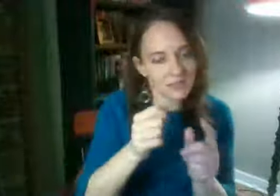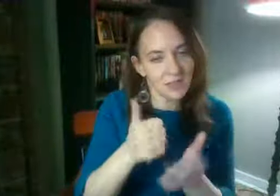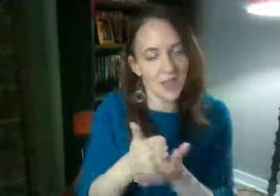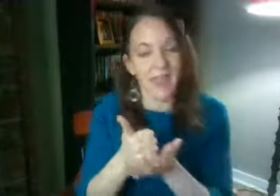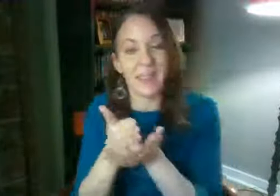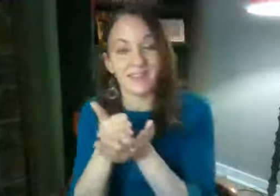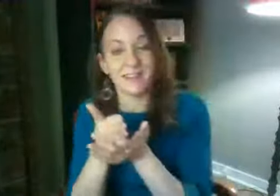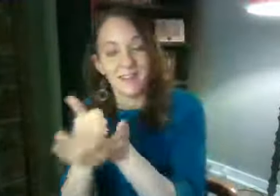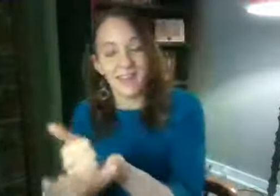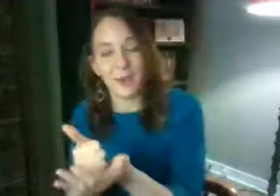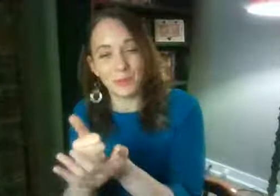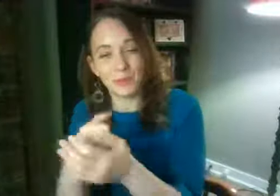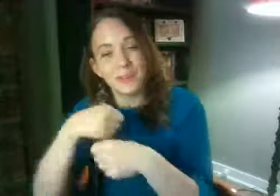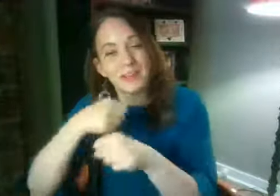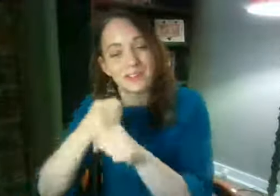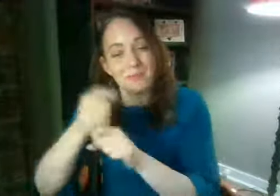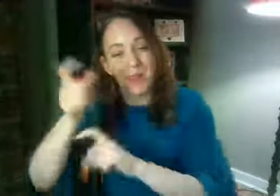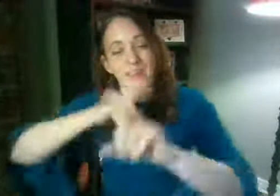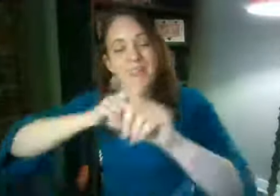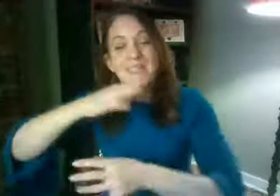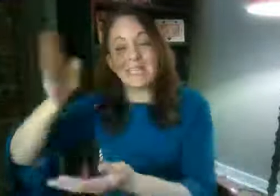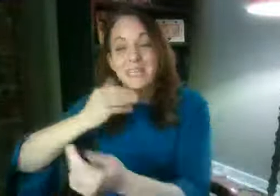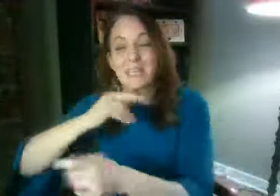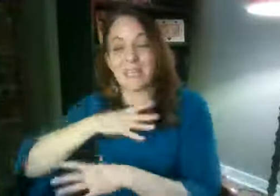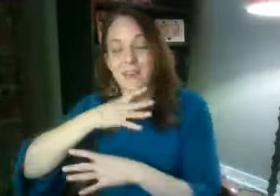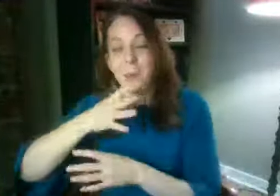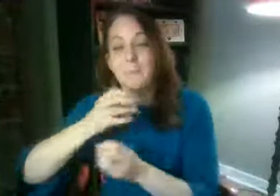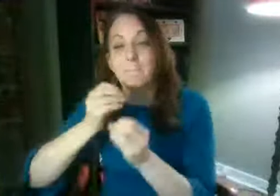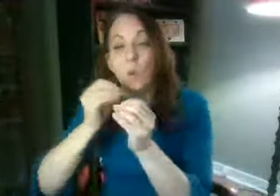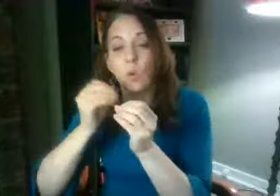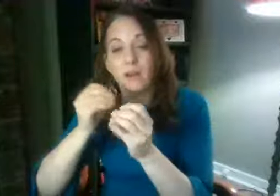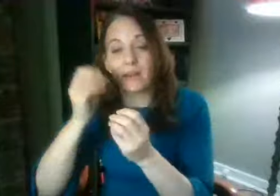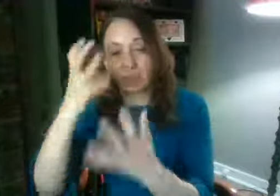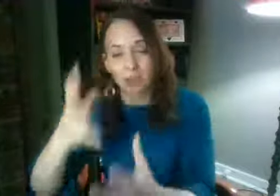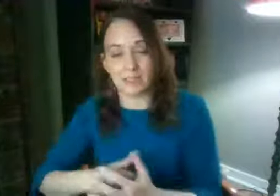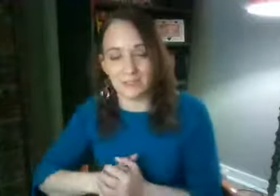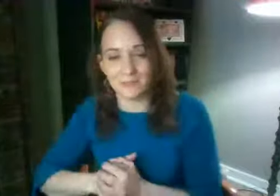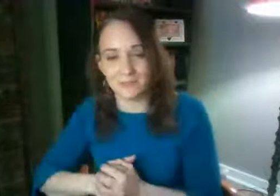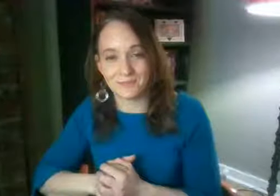words and help you to make singing it more interesting.